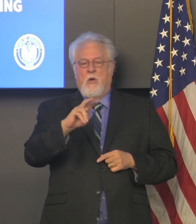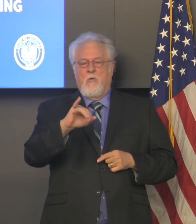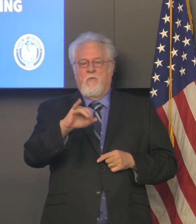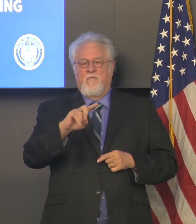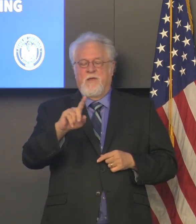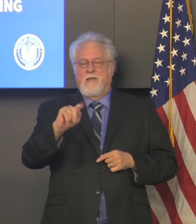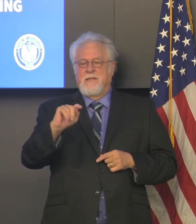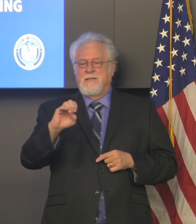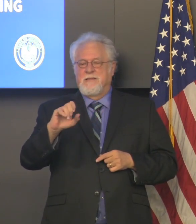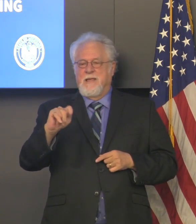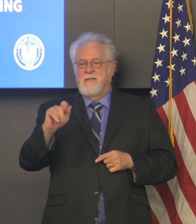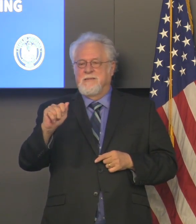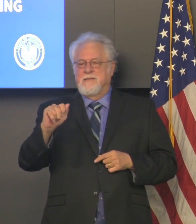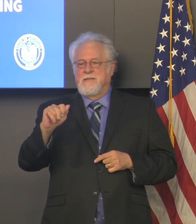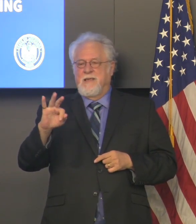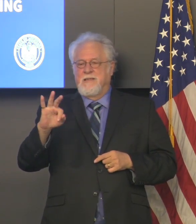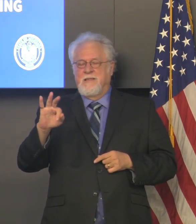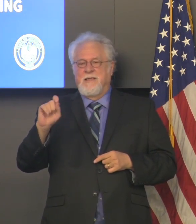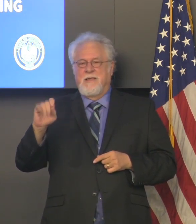doineedacovid19test.com,